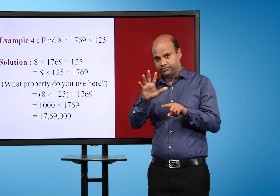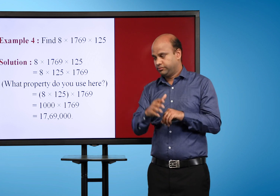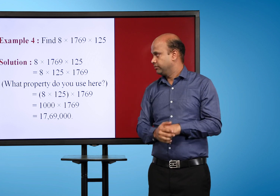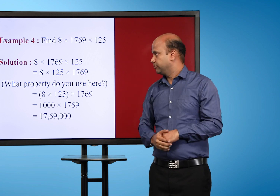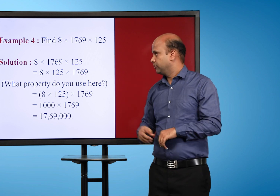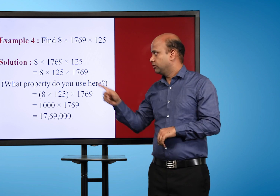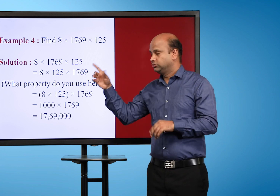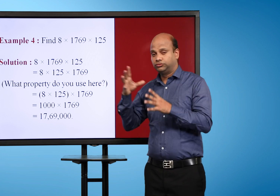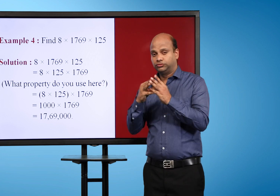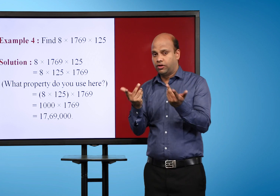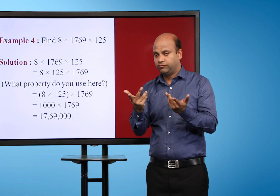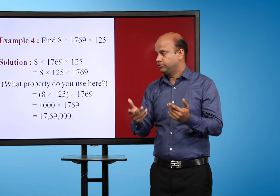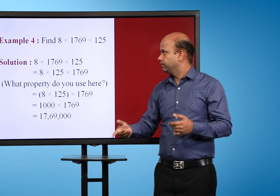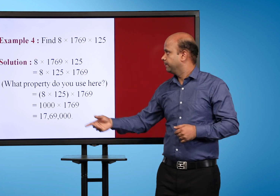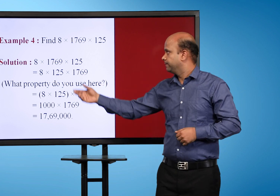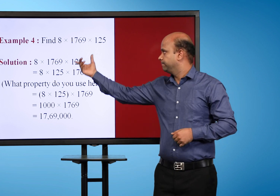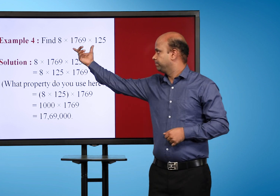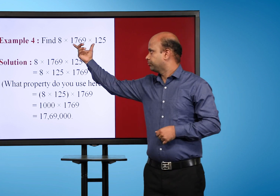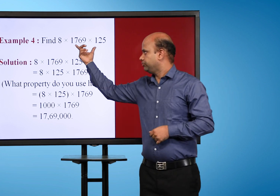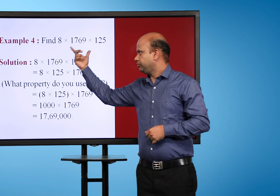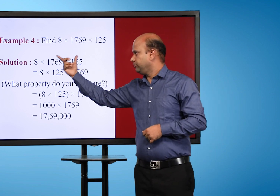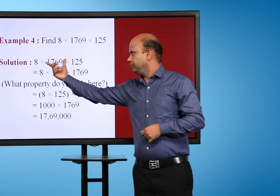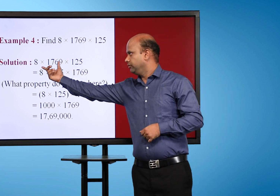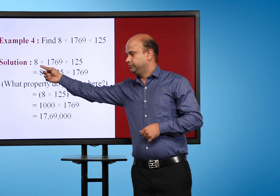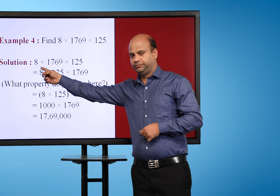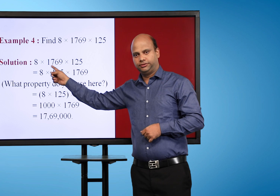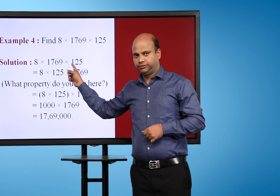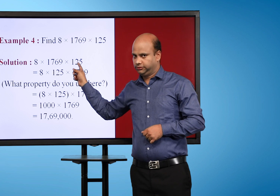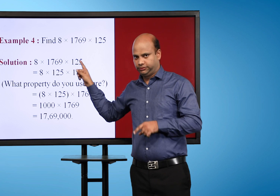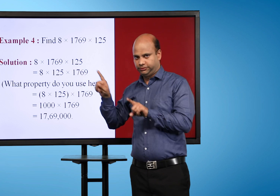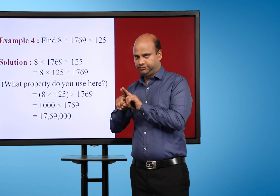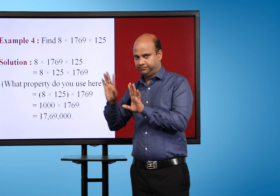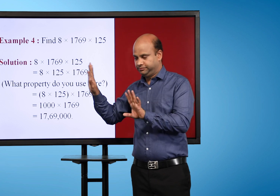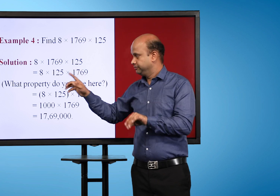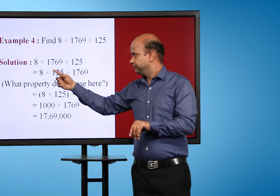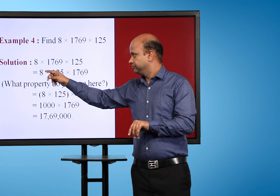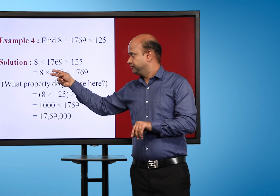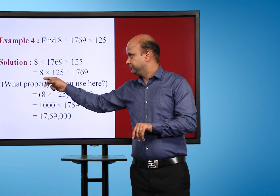1769 multiplied by 125. Solution. 8 multiplied by